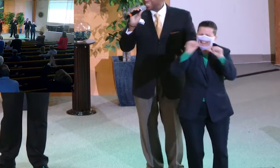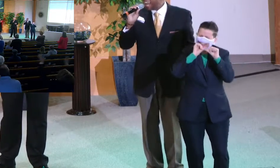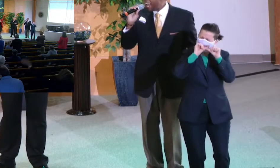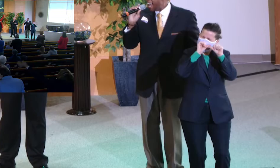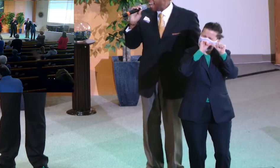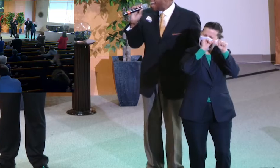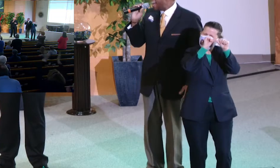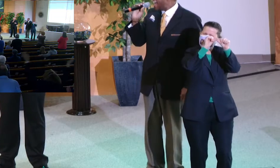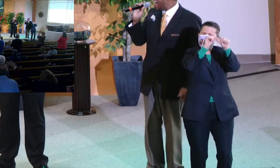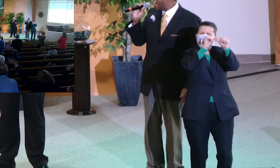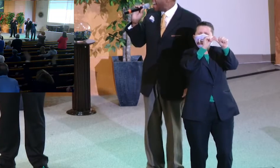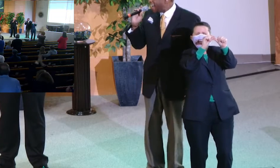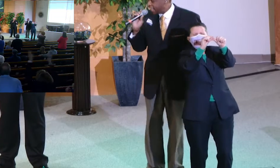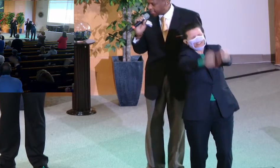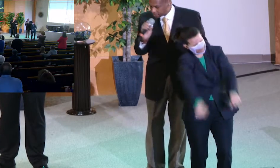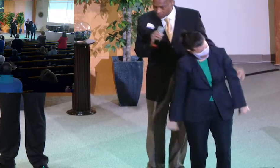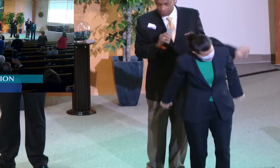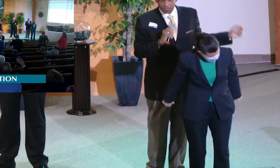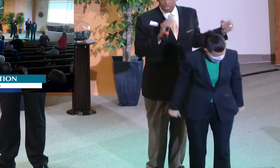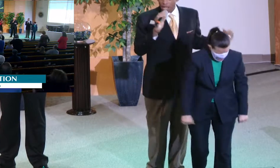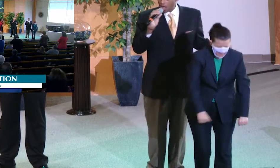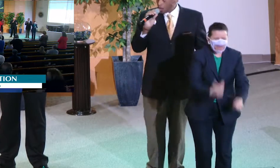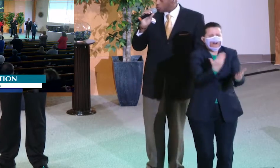over again.